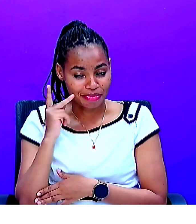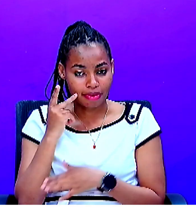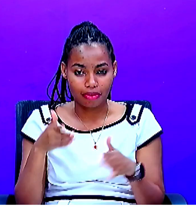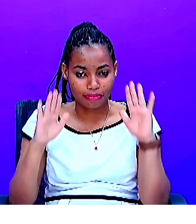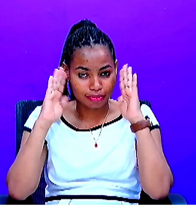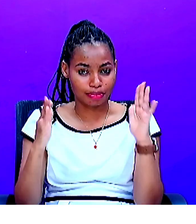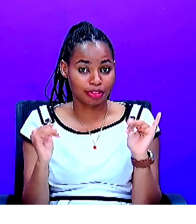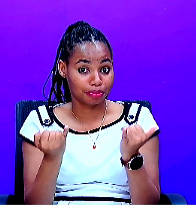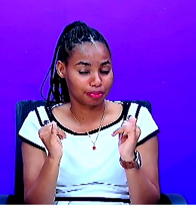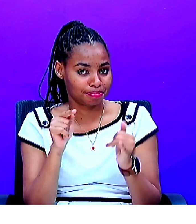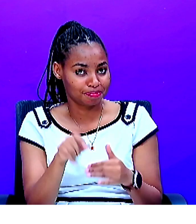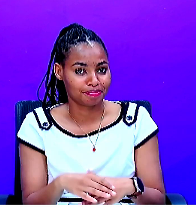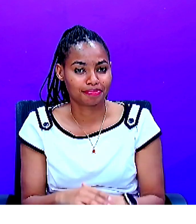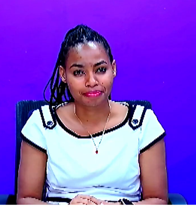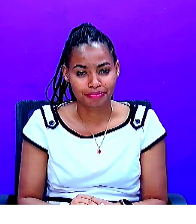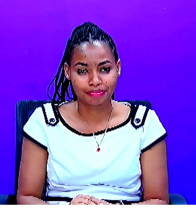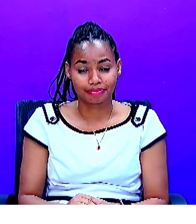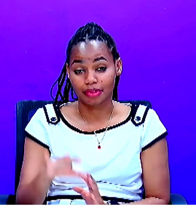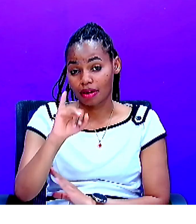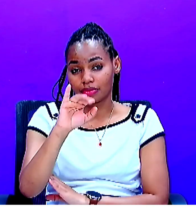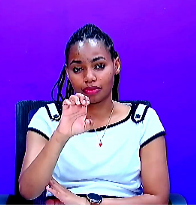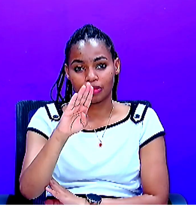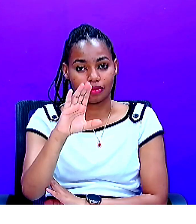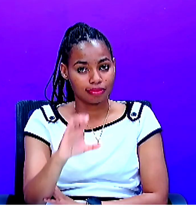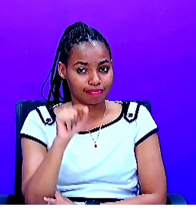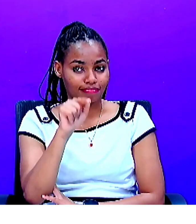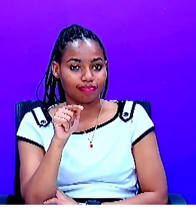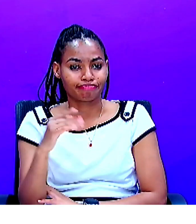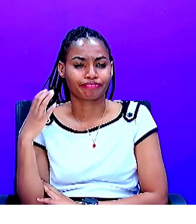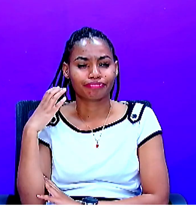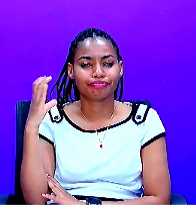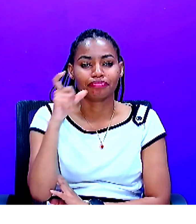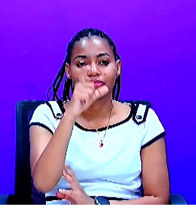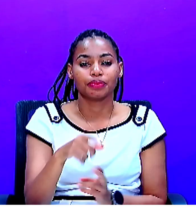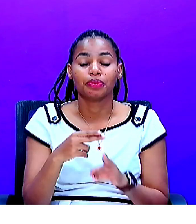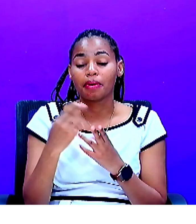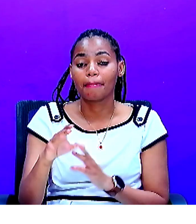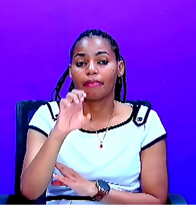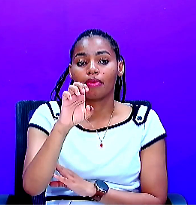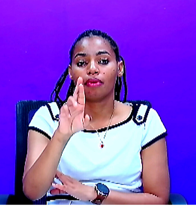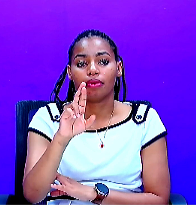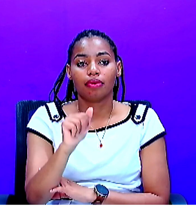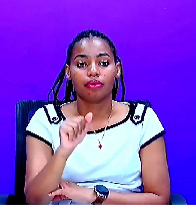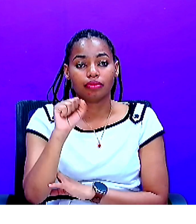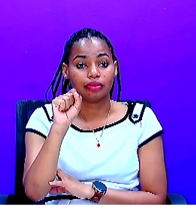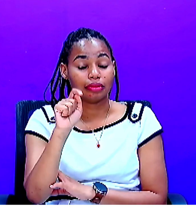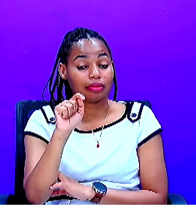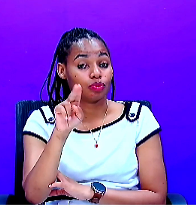language interpreter voicing Esther Kendi. Welcome to the news making headlines. The Independent Electoral and Boundaries